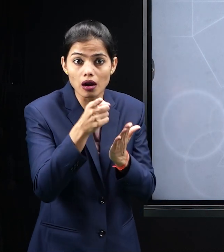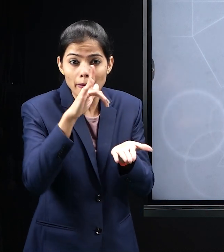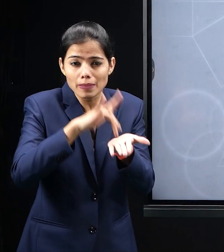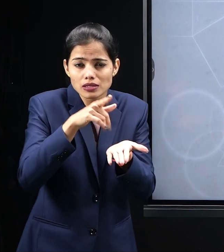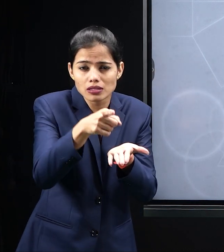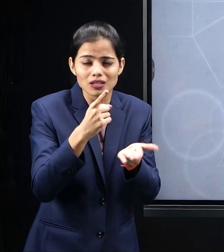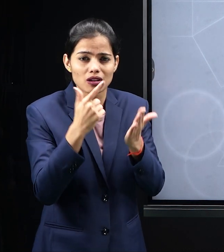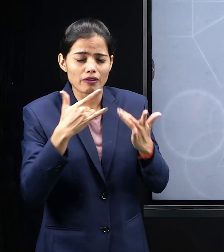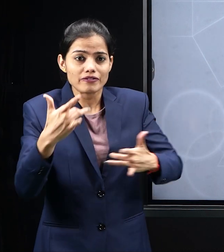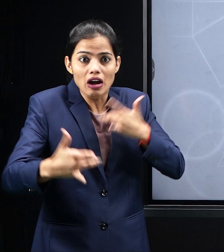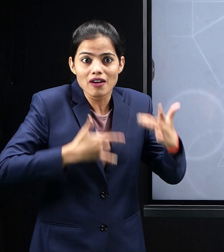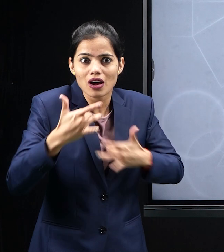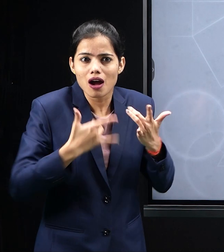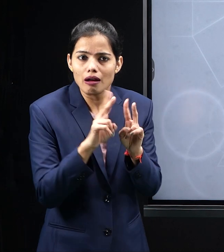their fascinating properties.